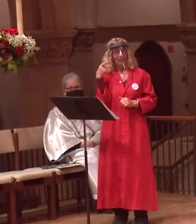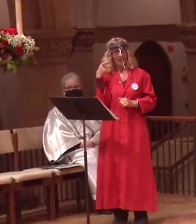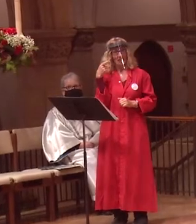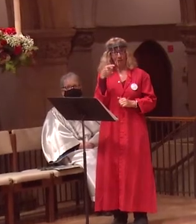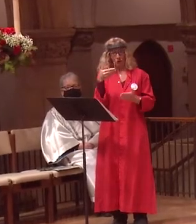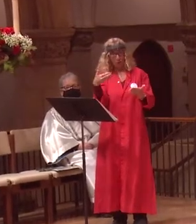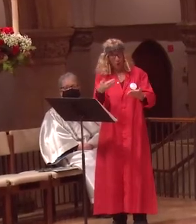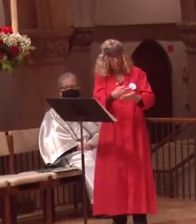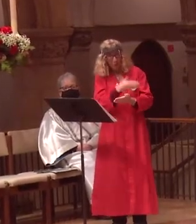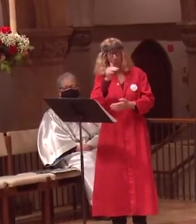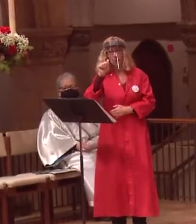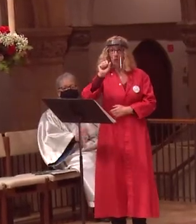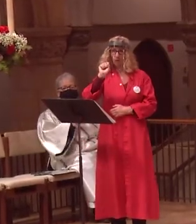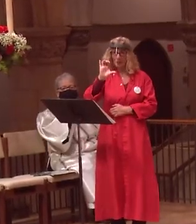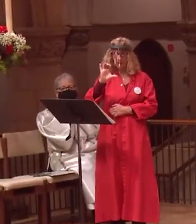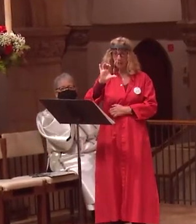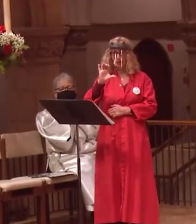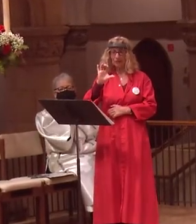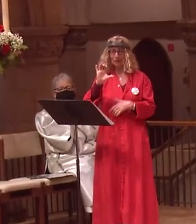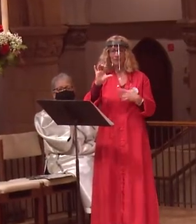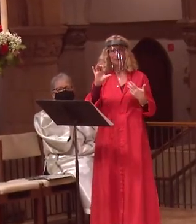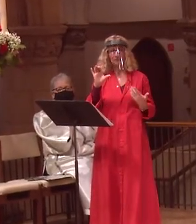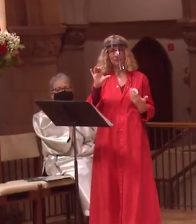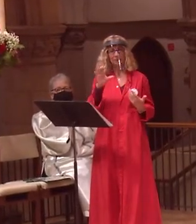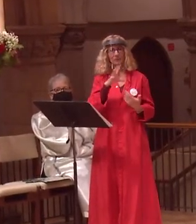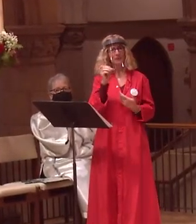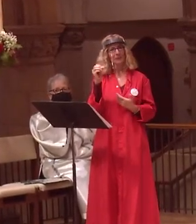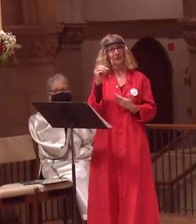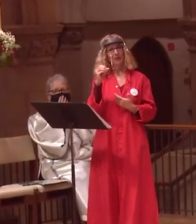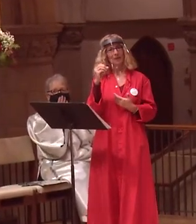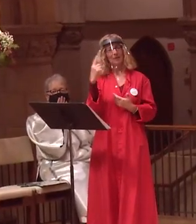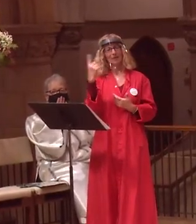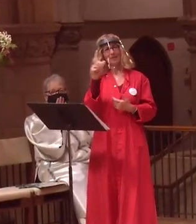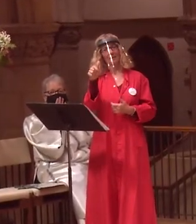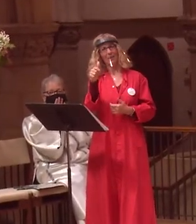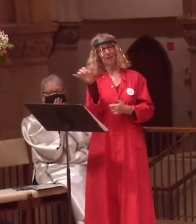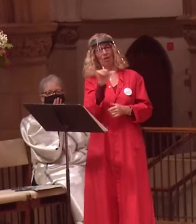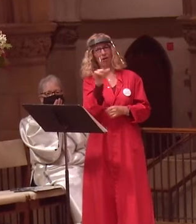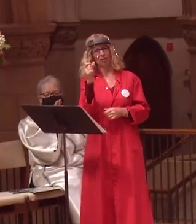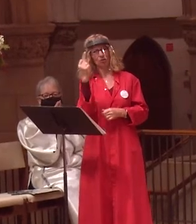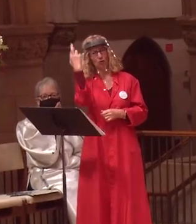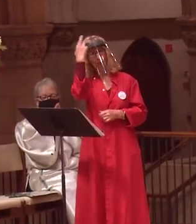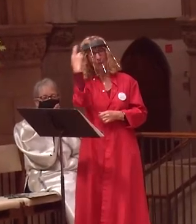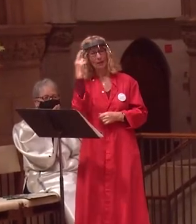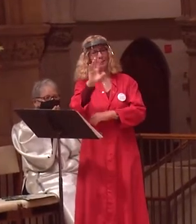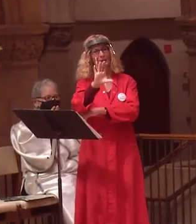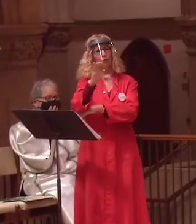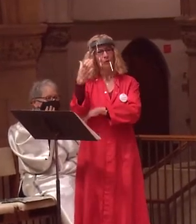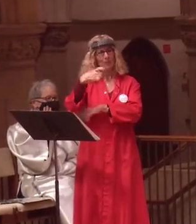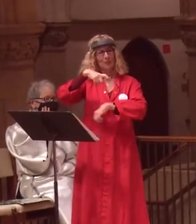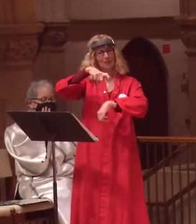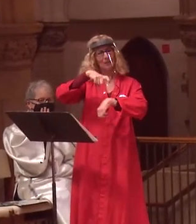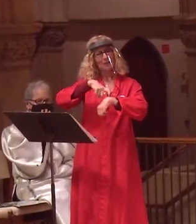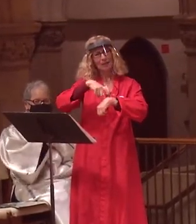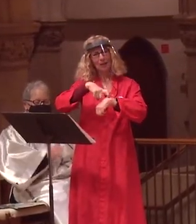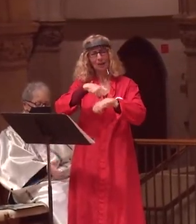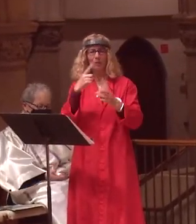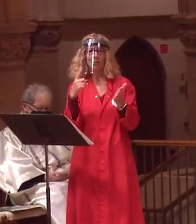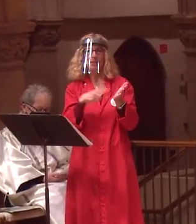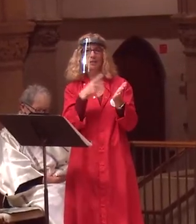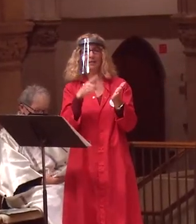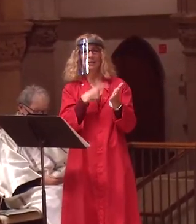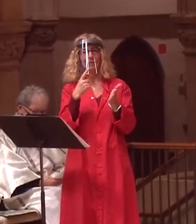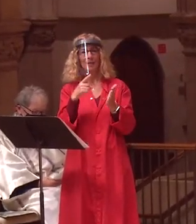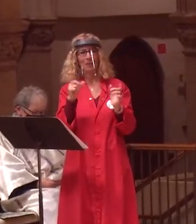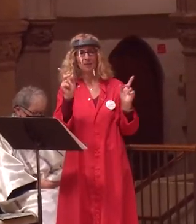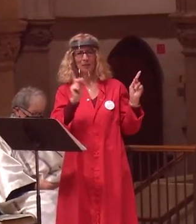If you are new to All Saints, and something I also realize is that Christmas is a time where sometimes people who have been away